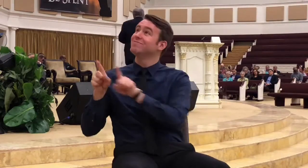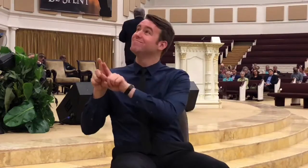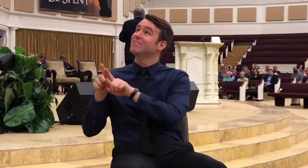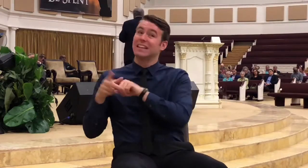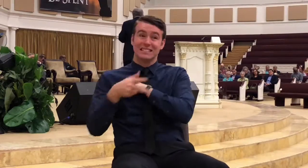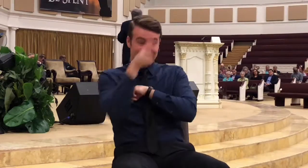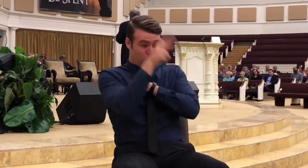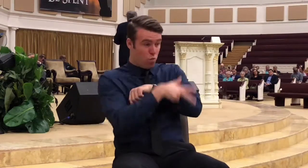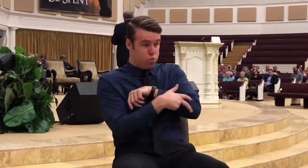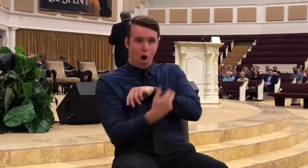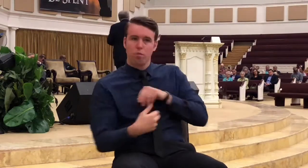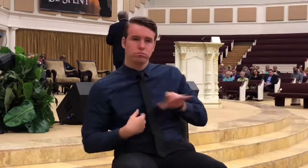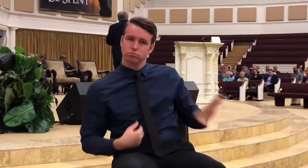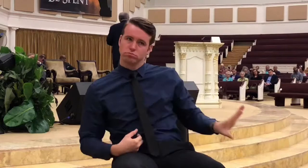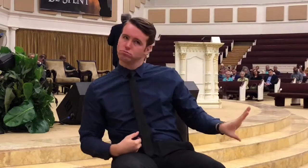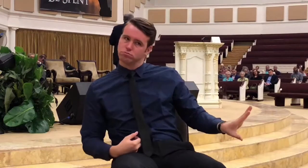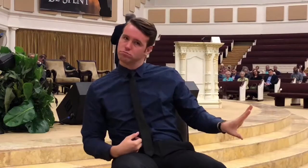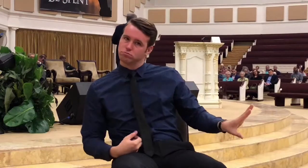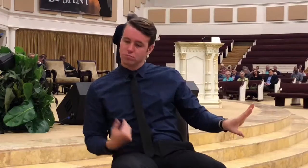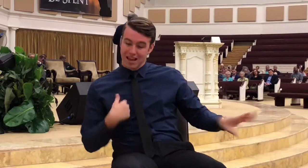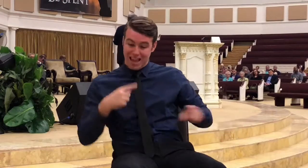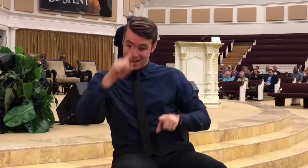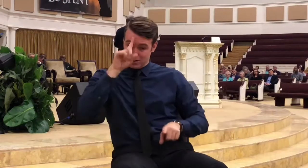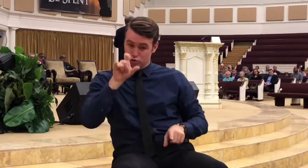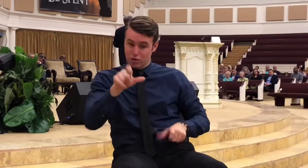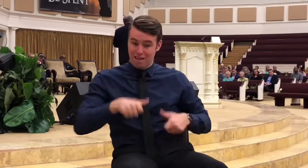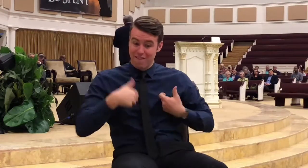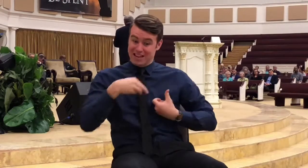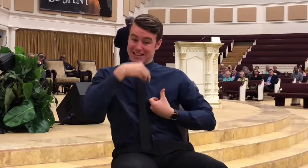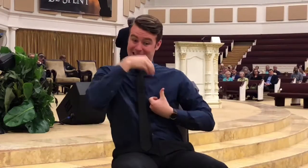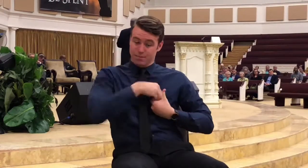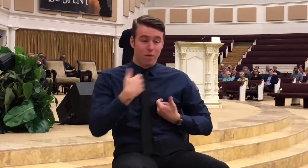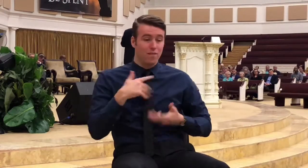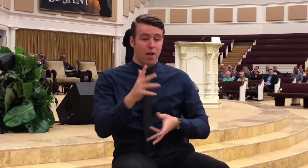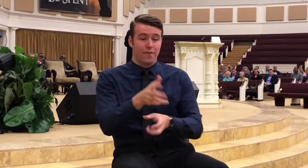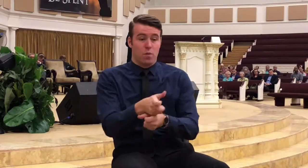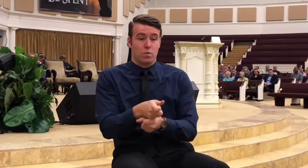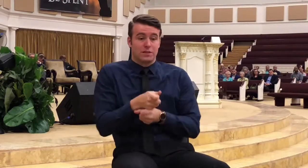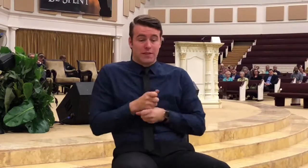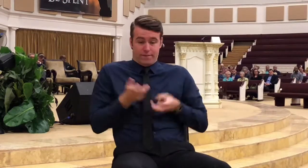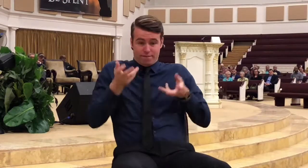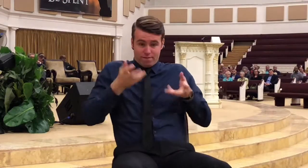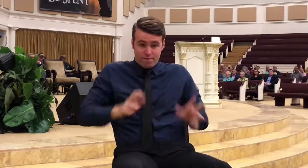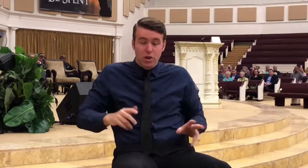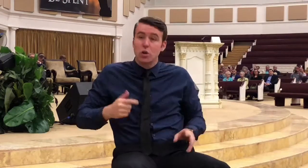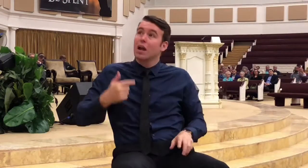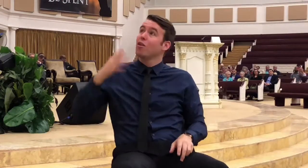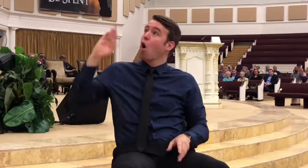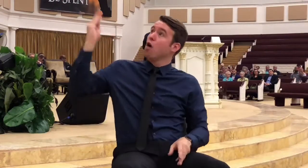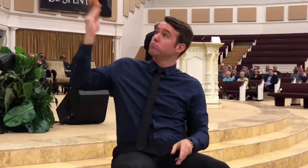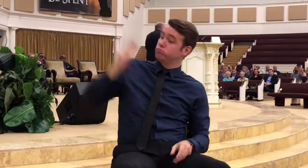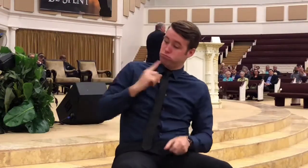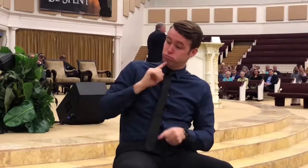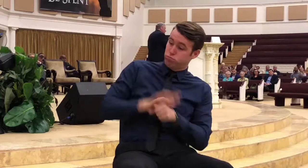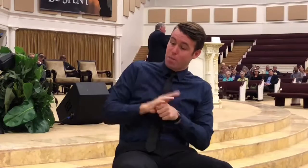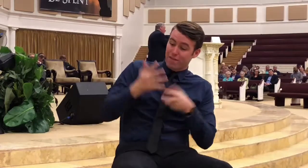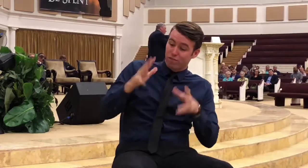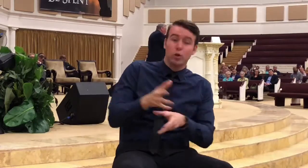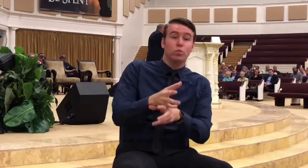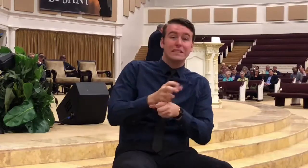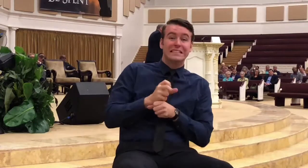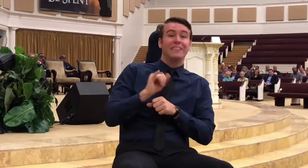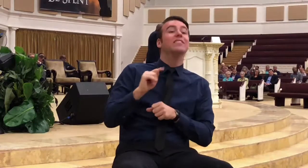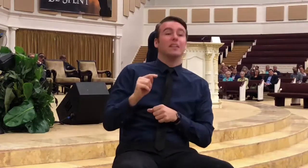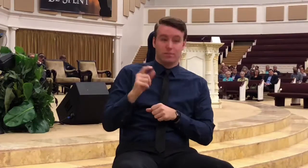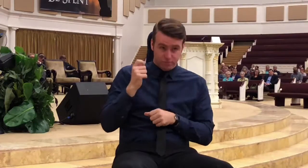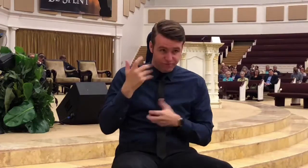God. That eternal life is already in you. We've already received that. We've already got the earnest of our inheritance. This is why